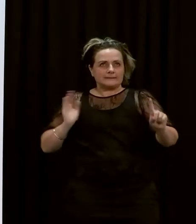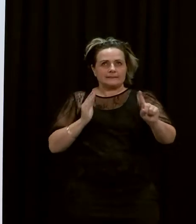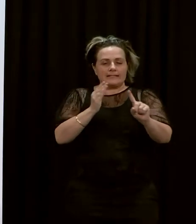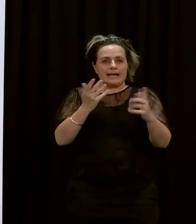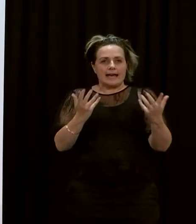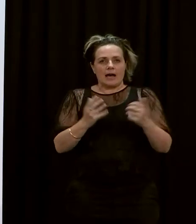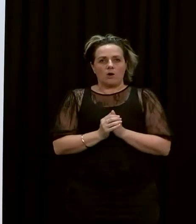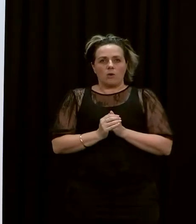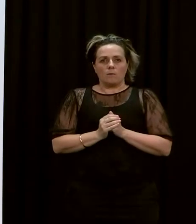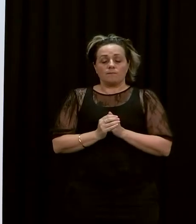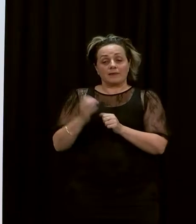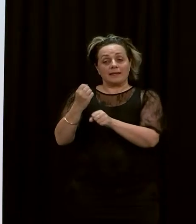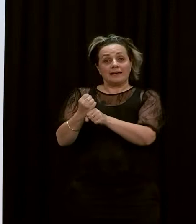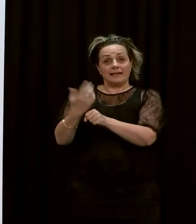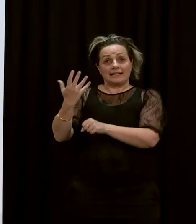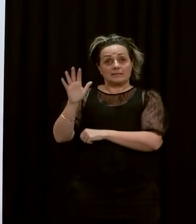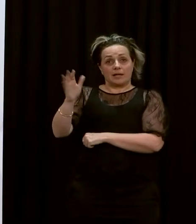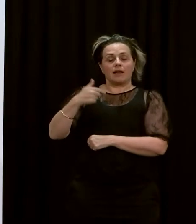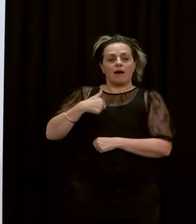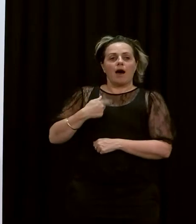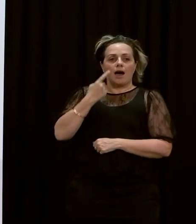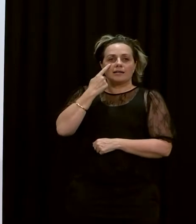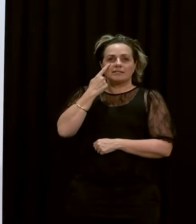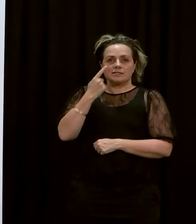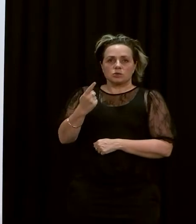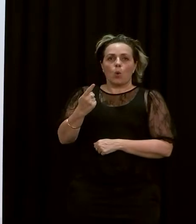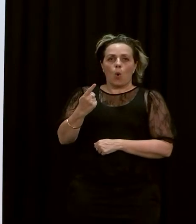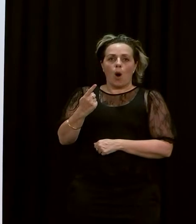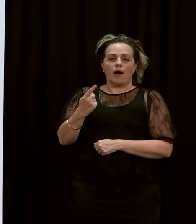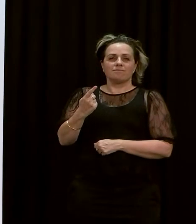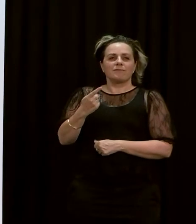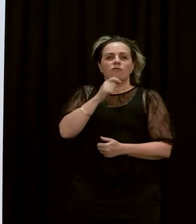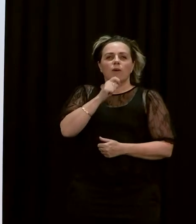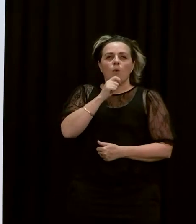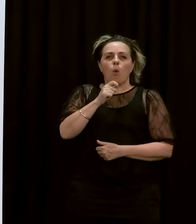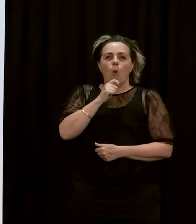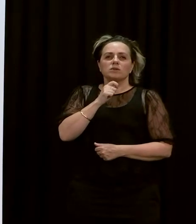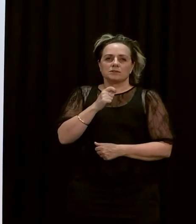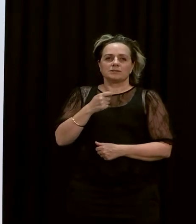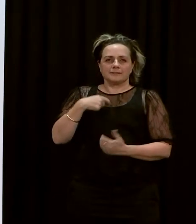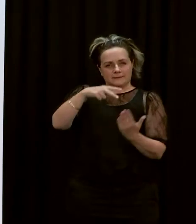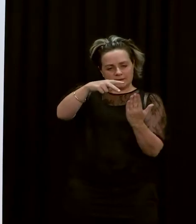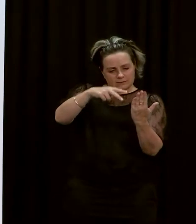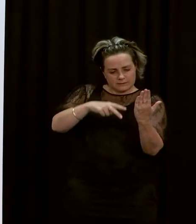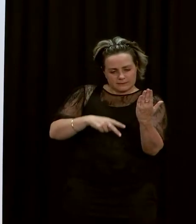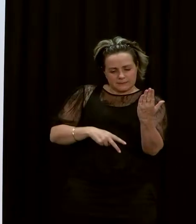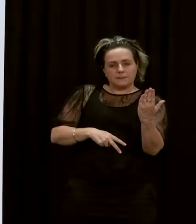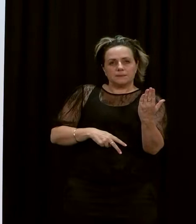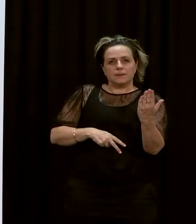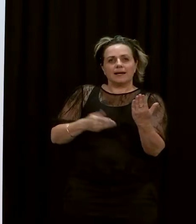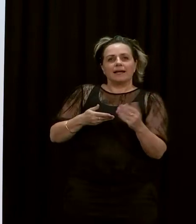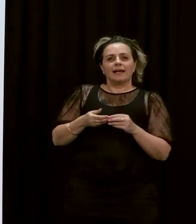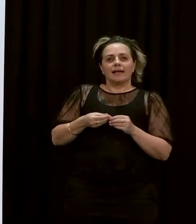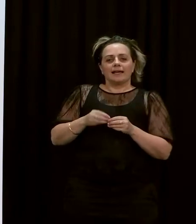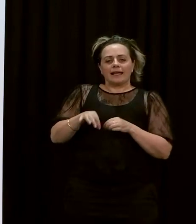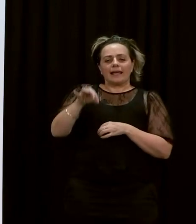On Tairāwhiti, I saw the report. Someone sent me the Give a Little page. And that is,